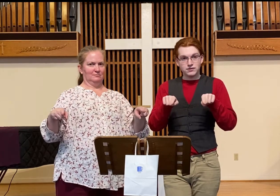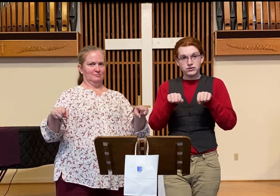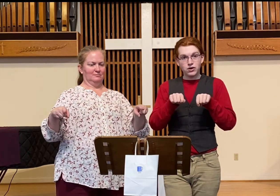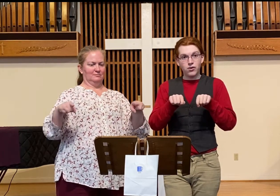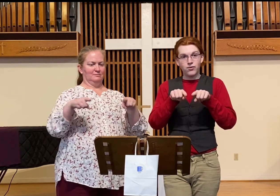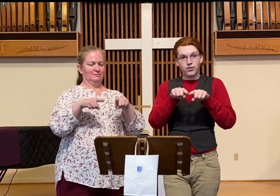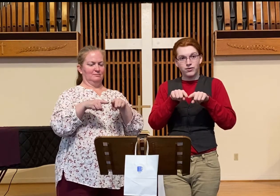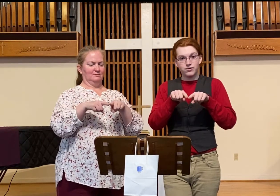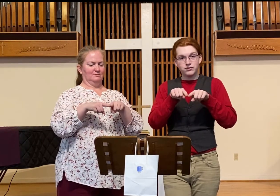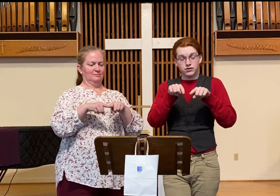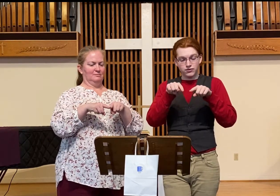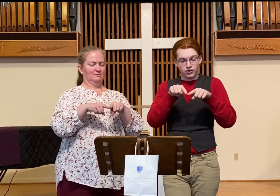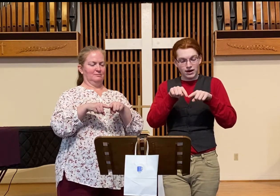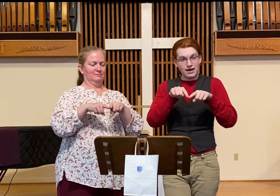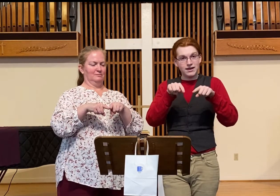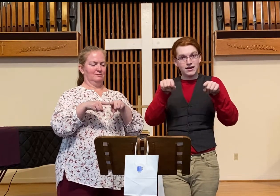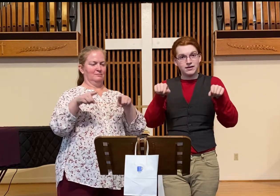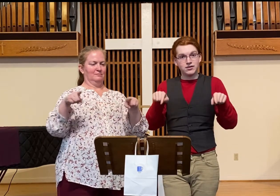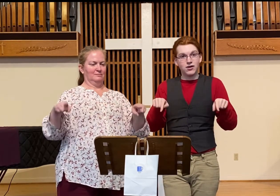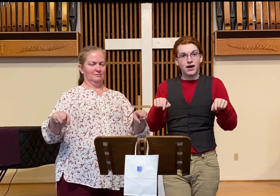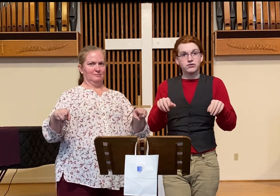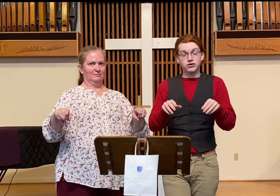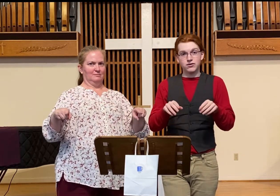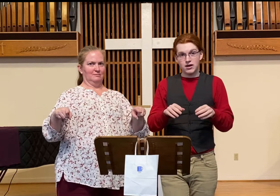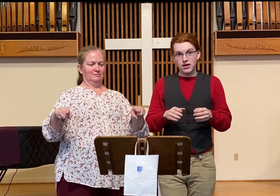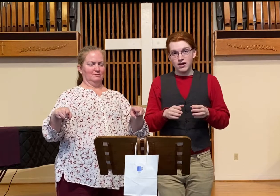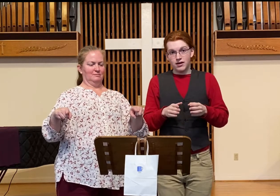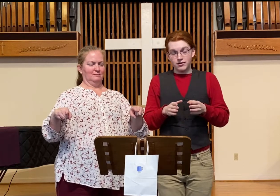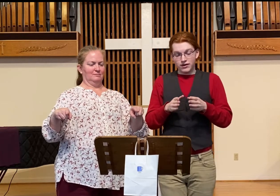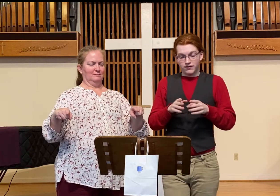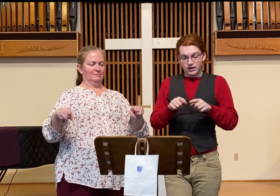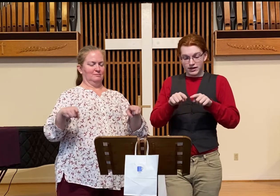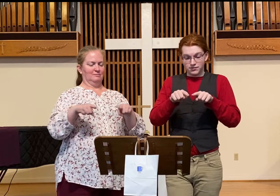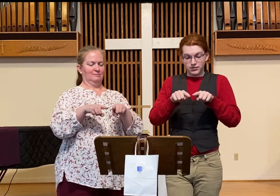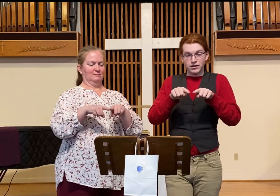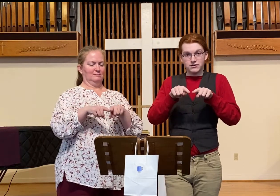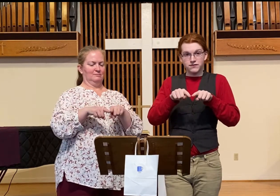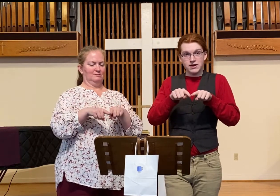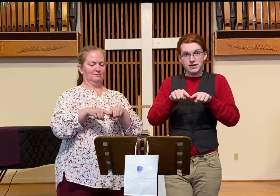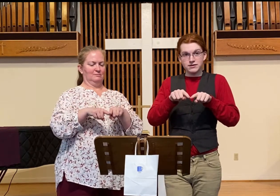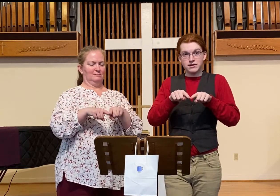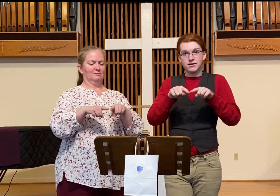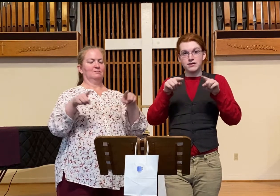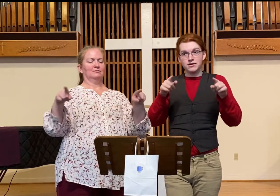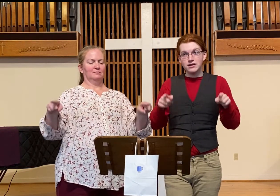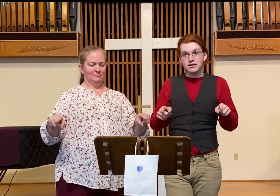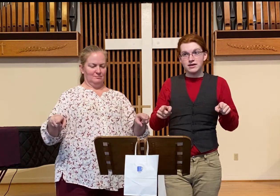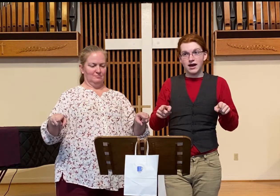so. So they're in and then they're out. So think of it as because of this, these